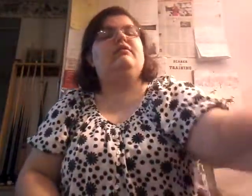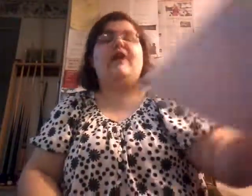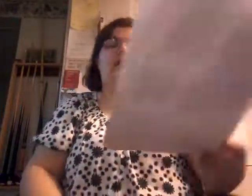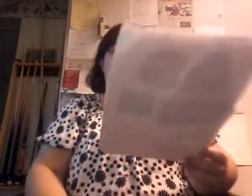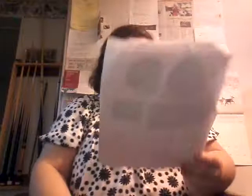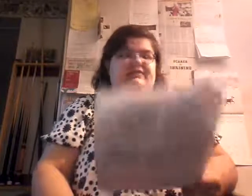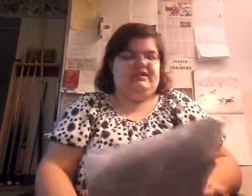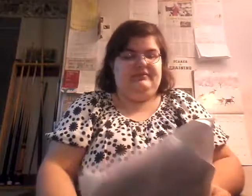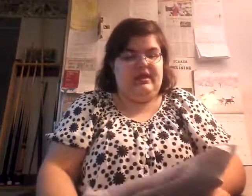fighting person.